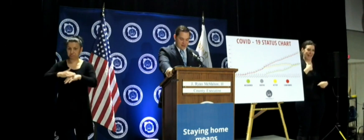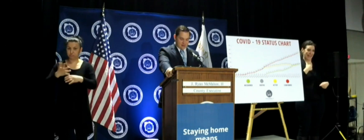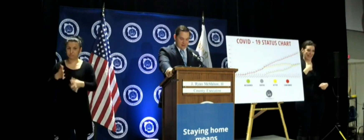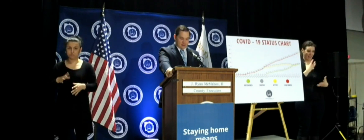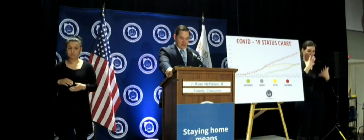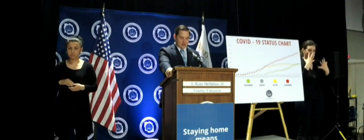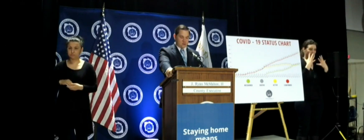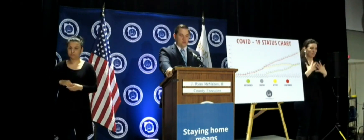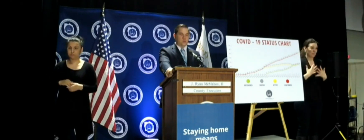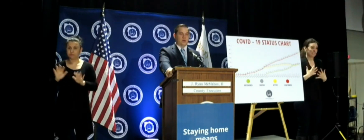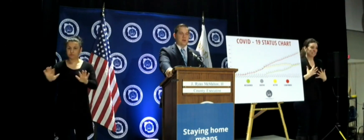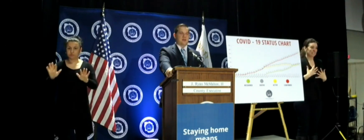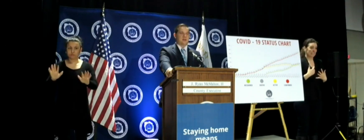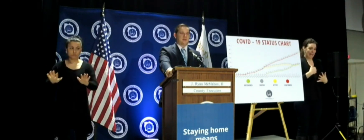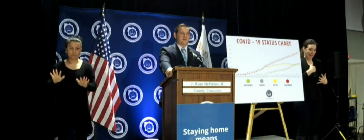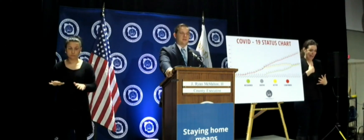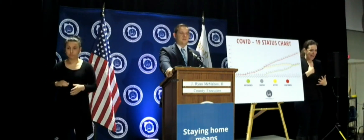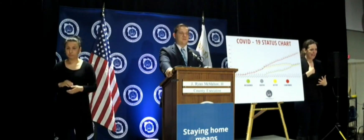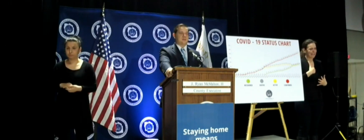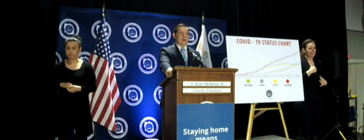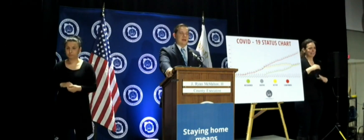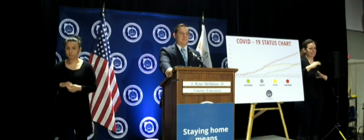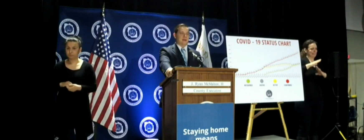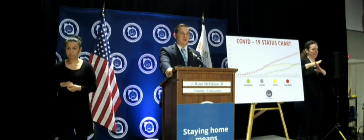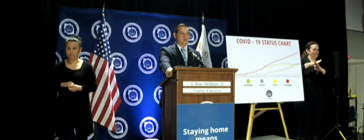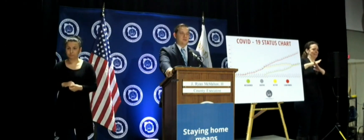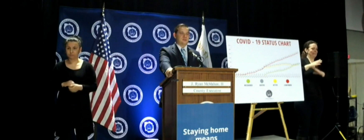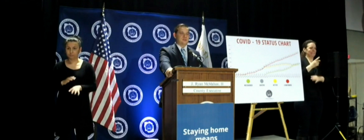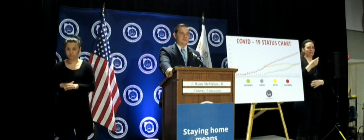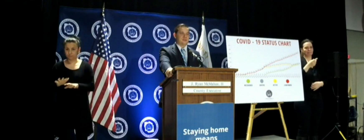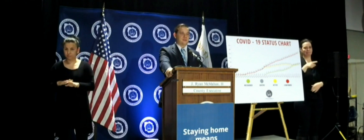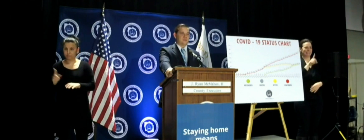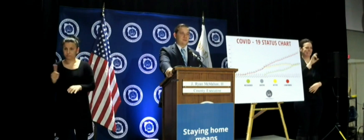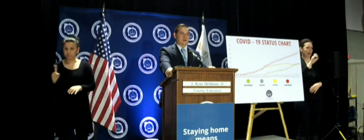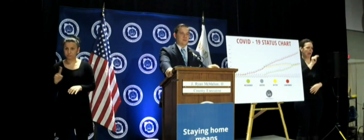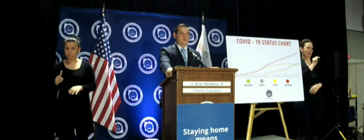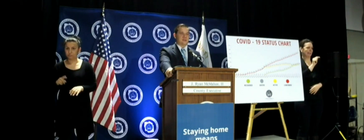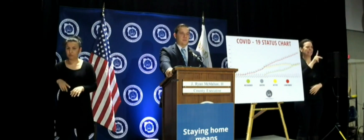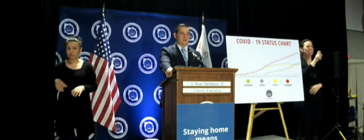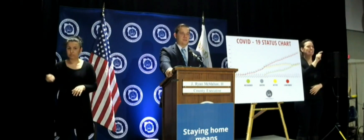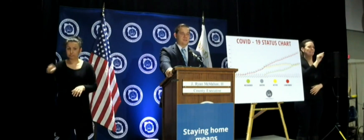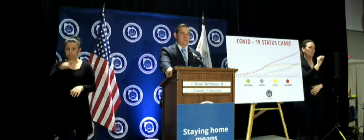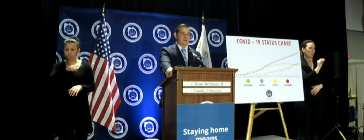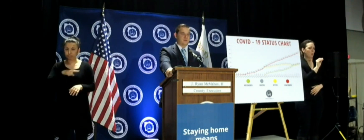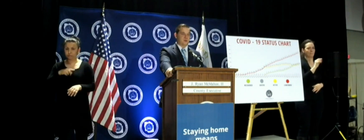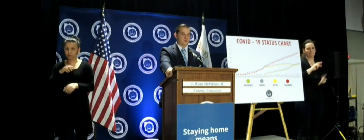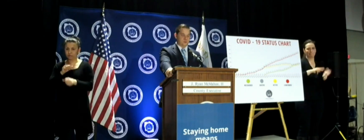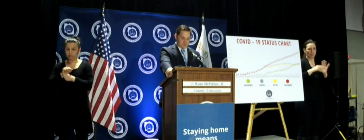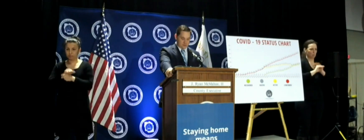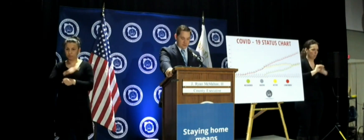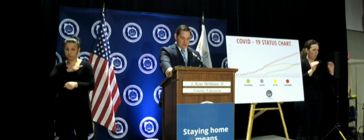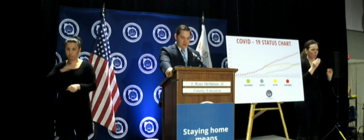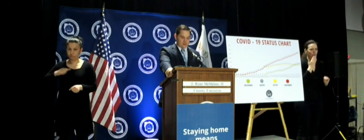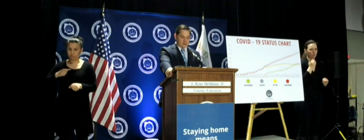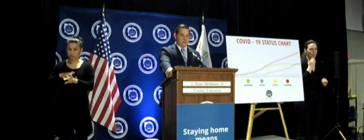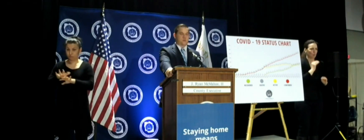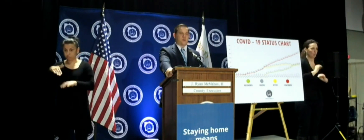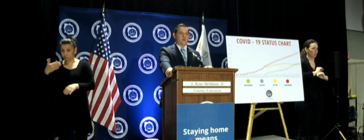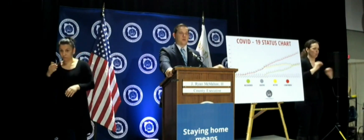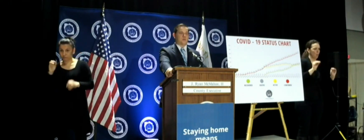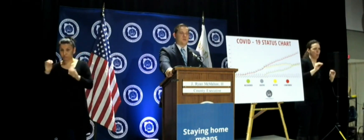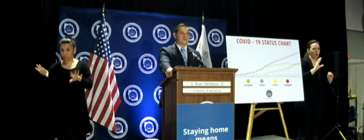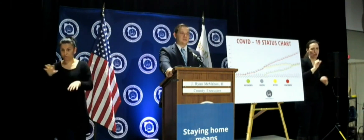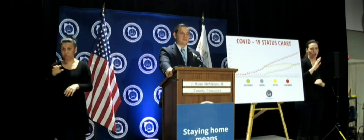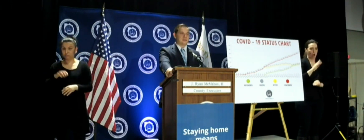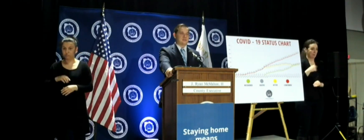And again, it's a good way you can feed my nurses, and you can feed our emergency operations center folks, and still support